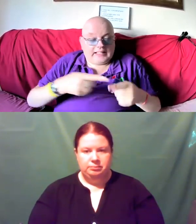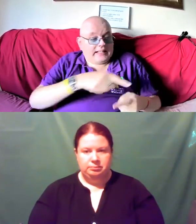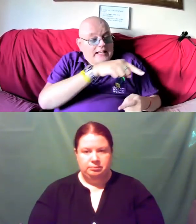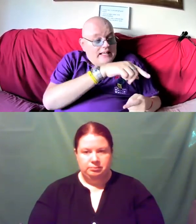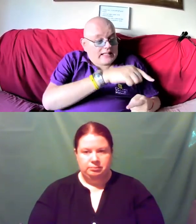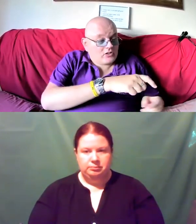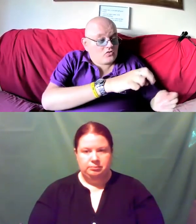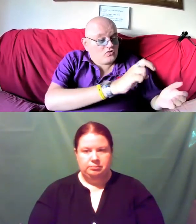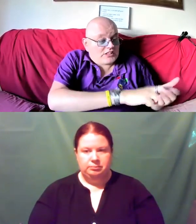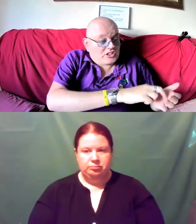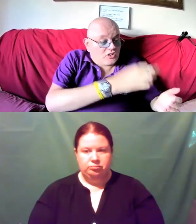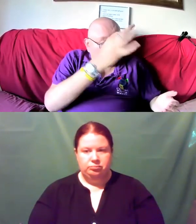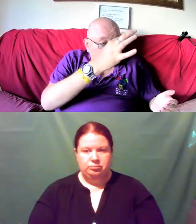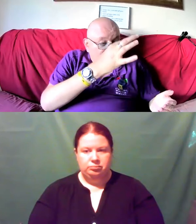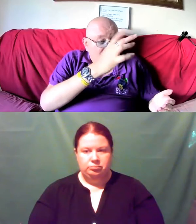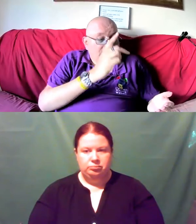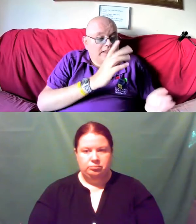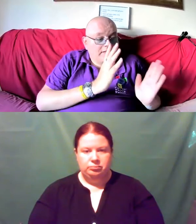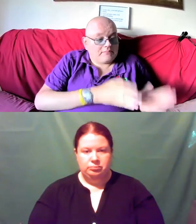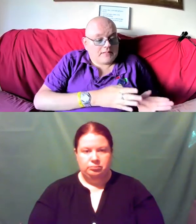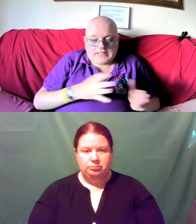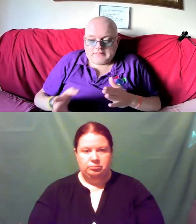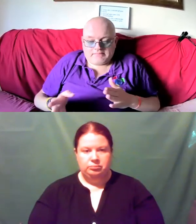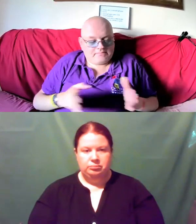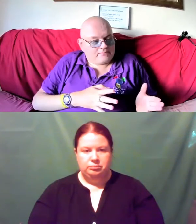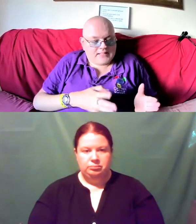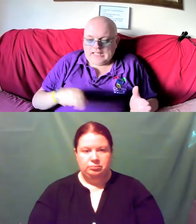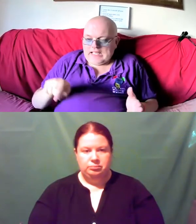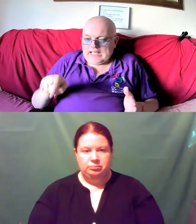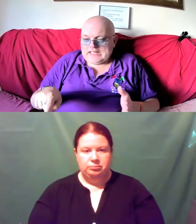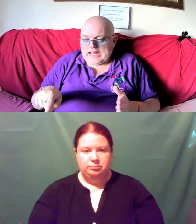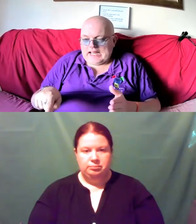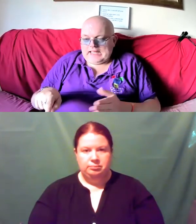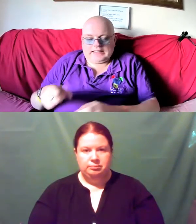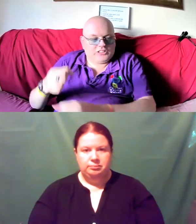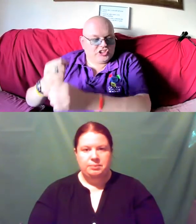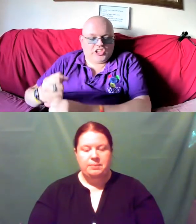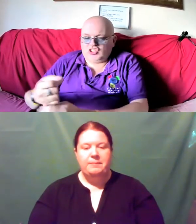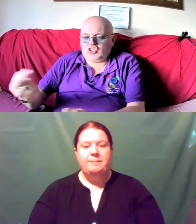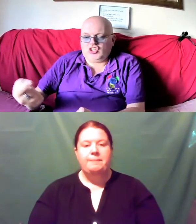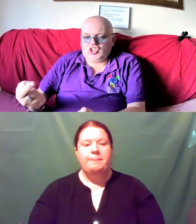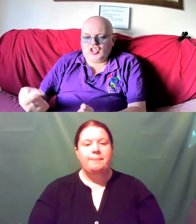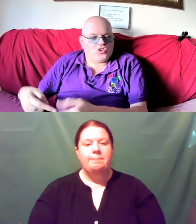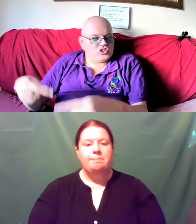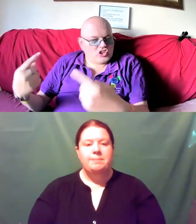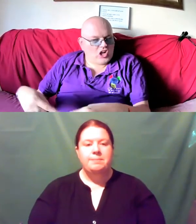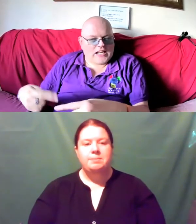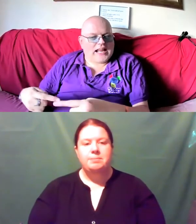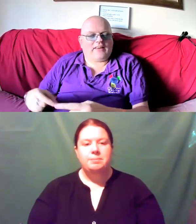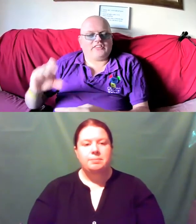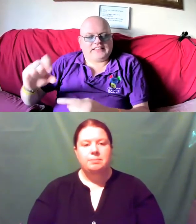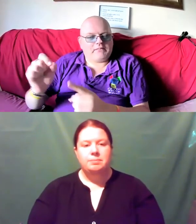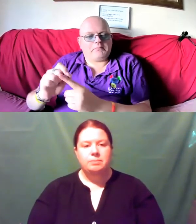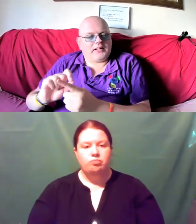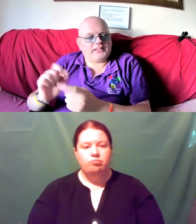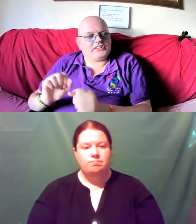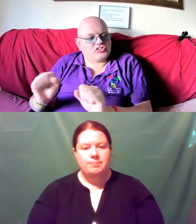office. And the church still hadn't got its license to register civil partnerships. But